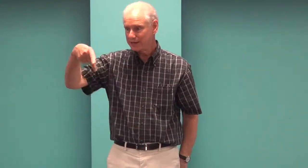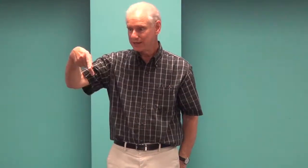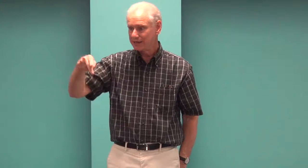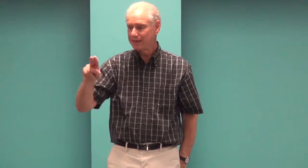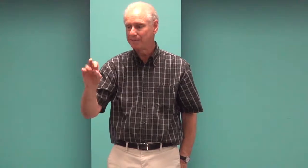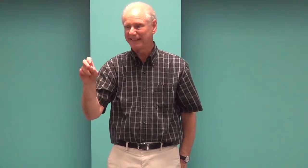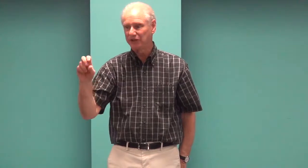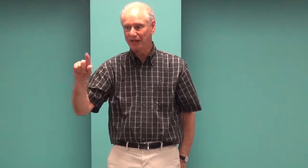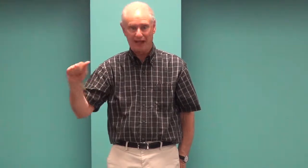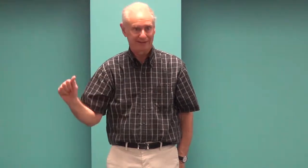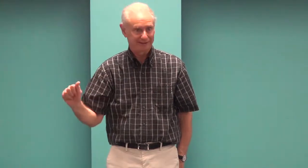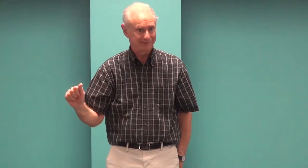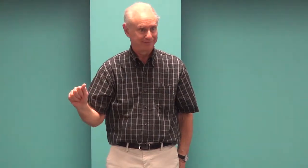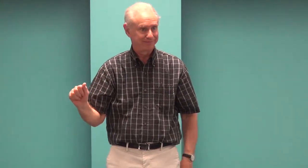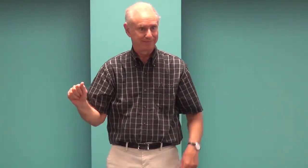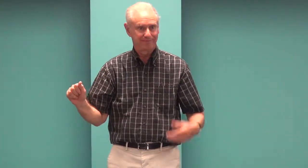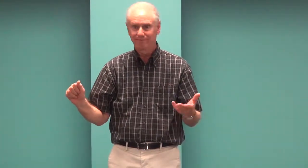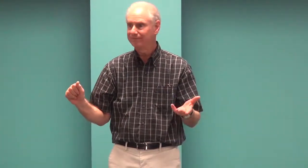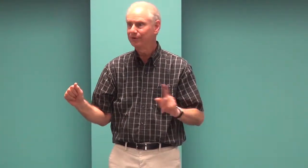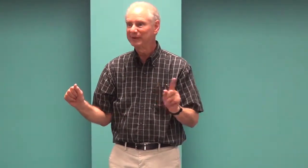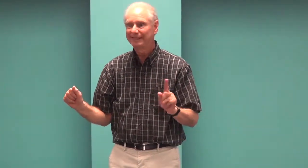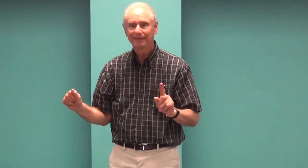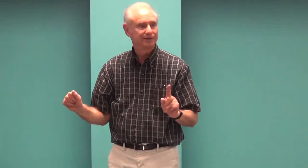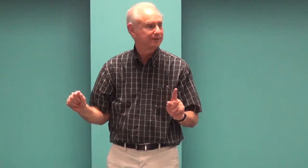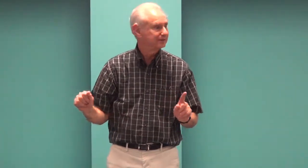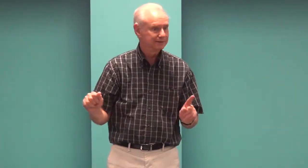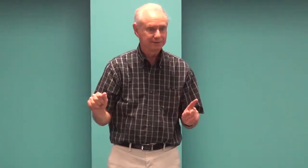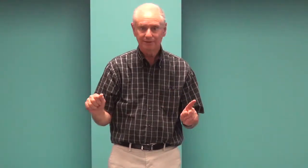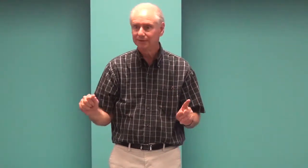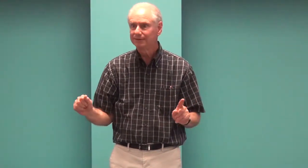goes to Tyler Pugeda. Where is he?